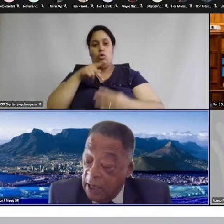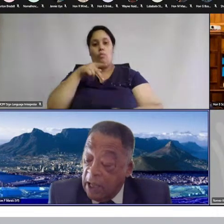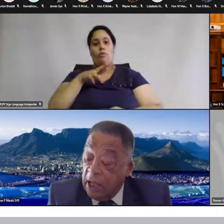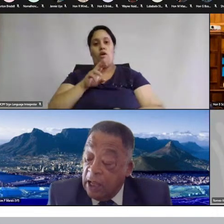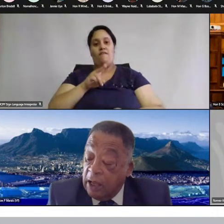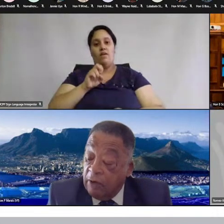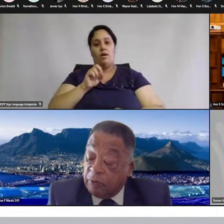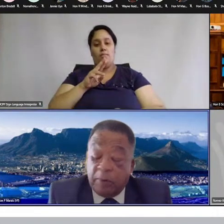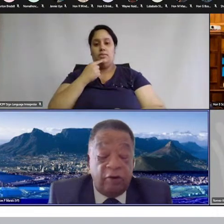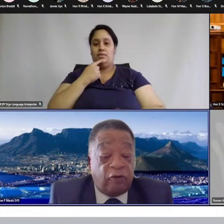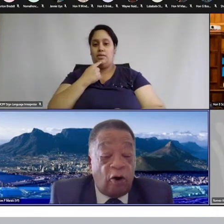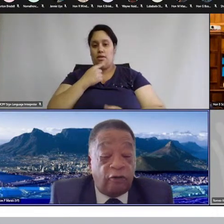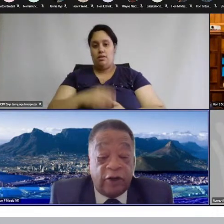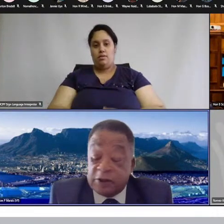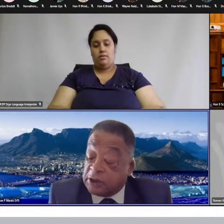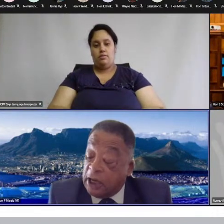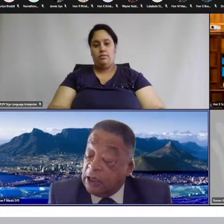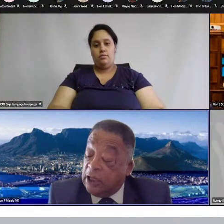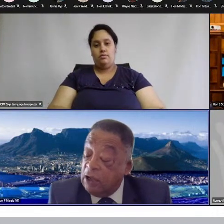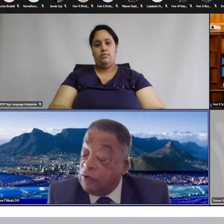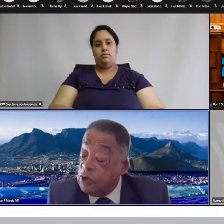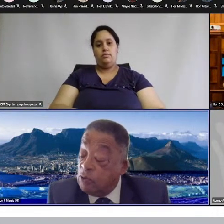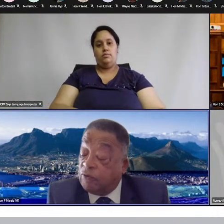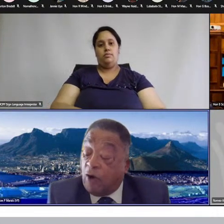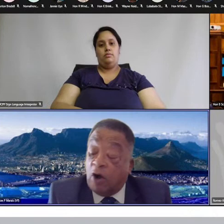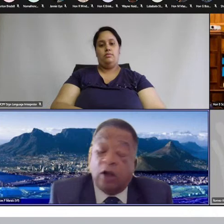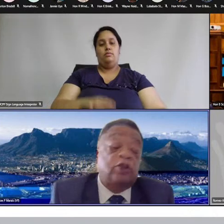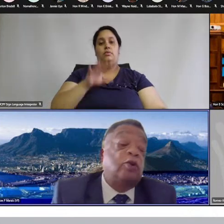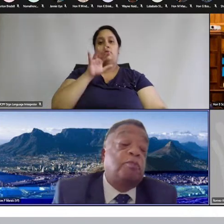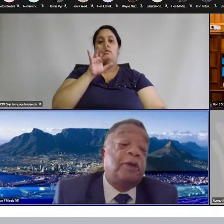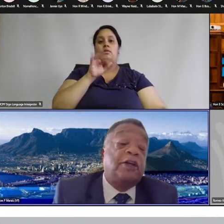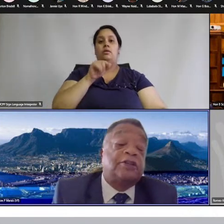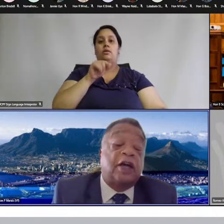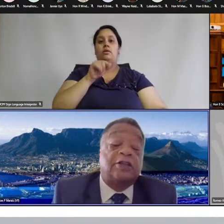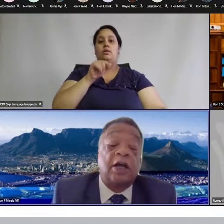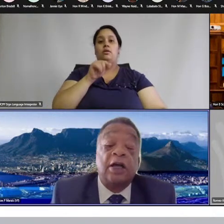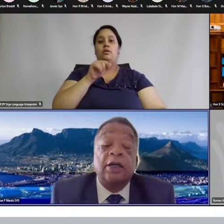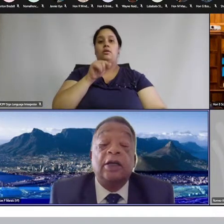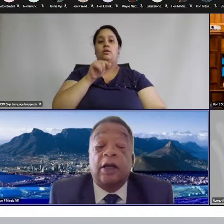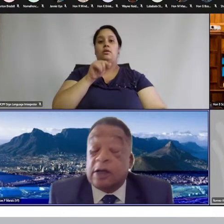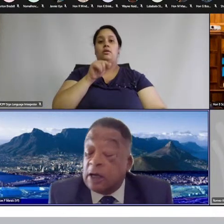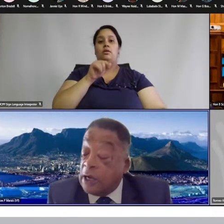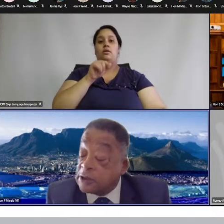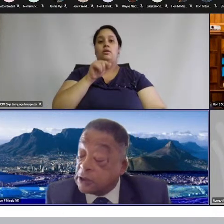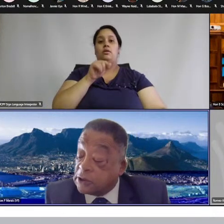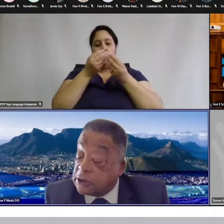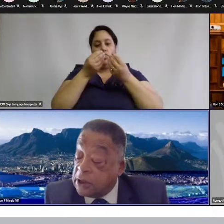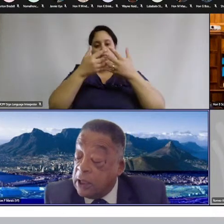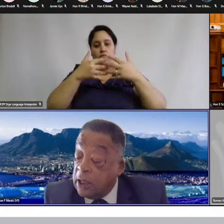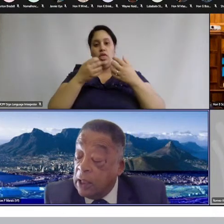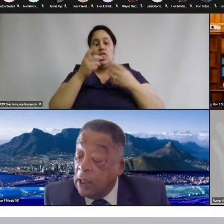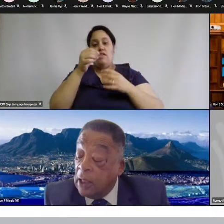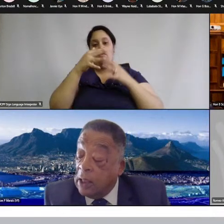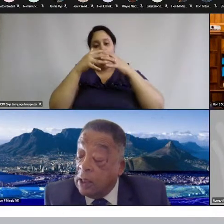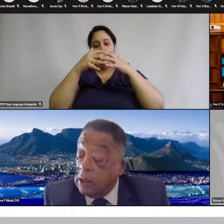says, 74 verse 10, if you fall to pieces in a